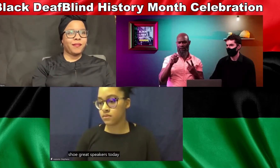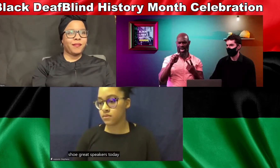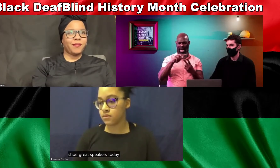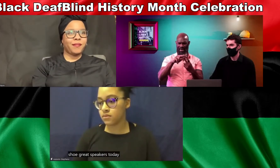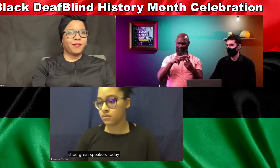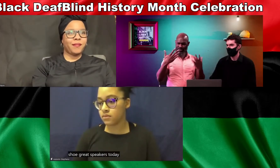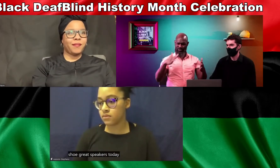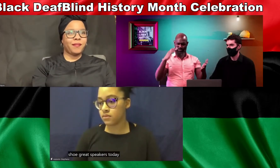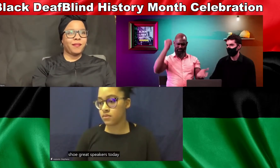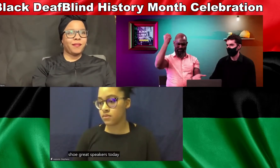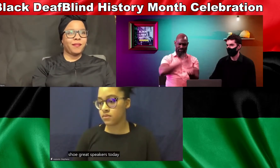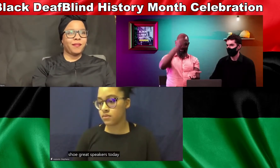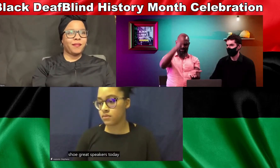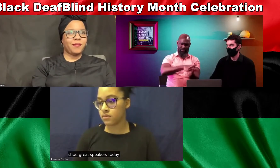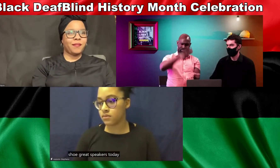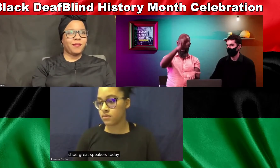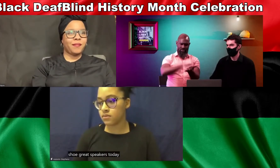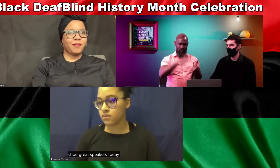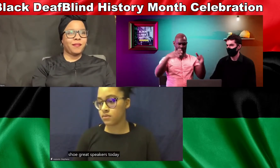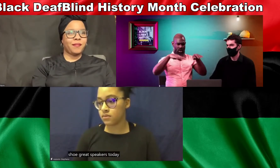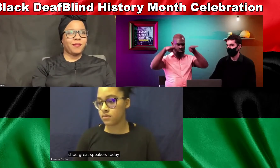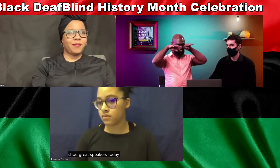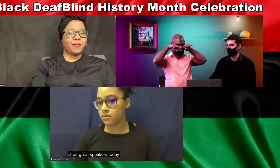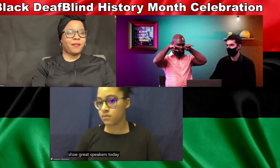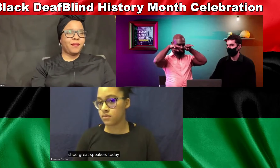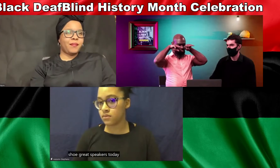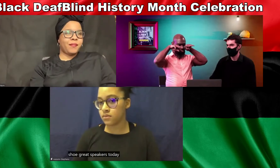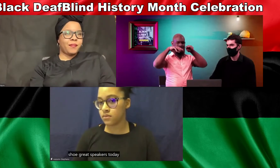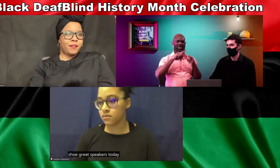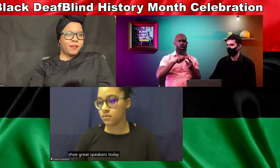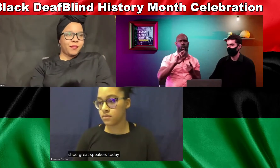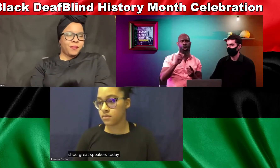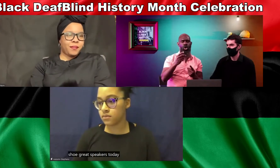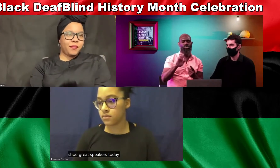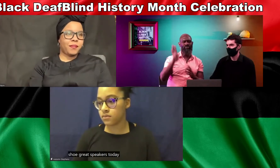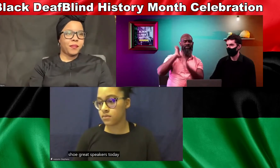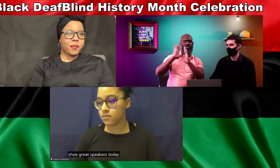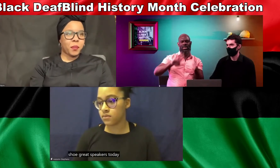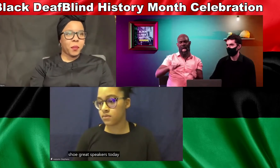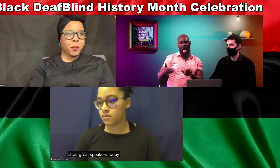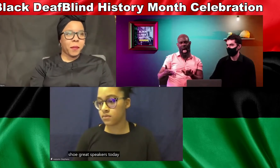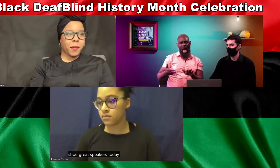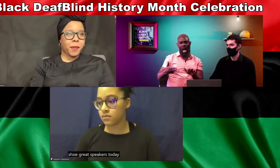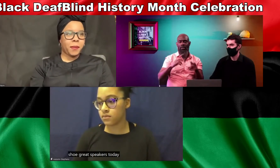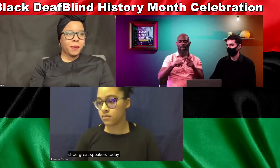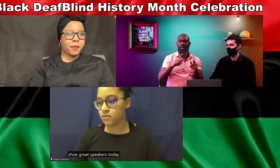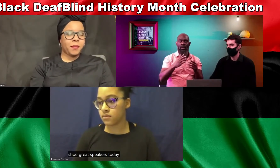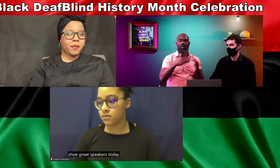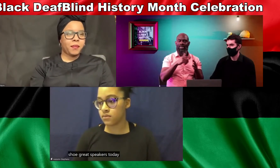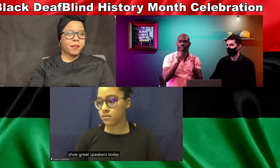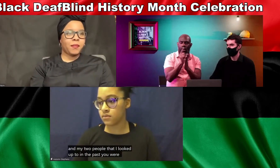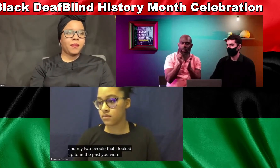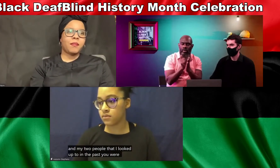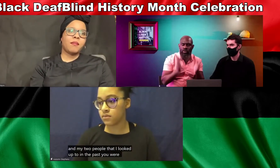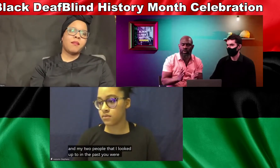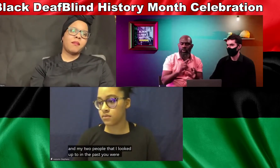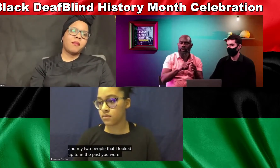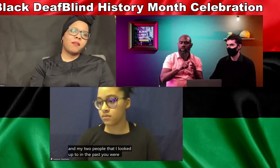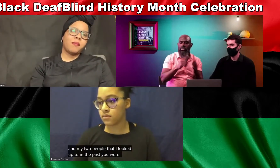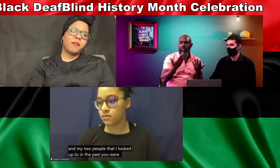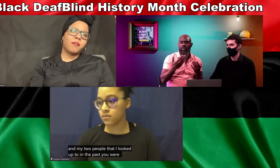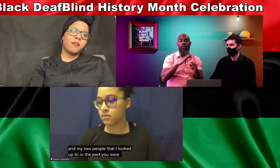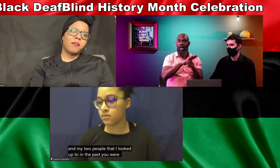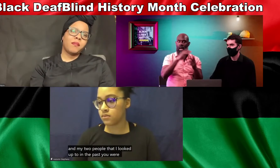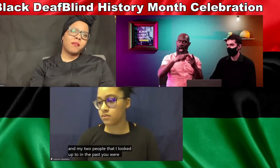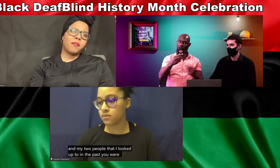And my two people that I looked up to in the past, who were looking down on me until they passed